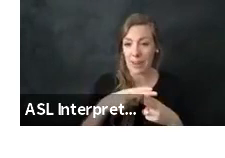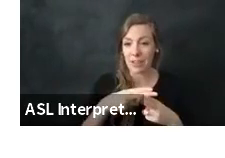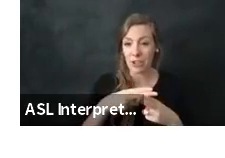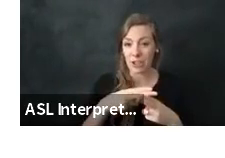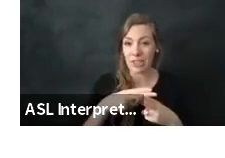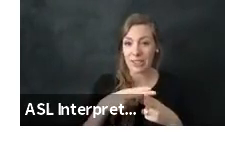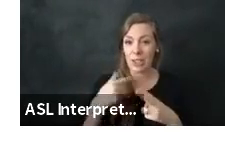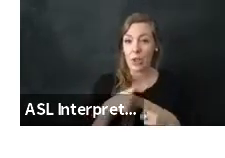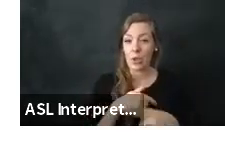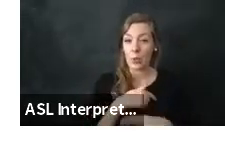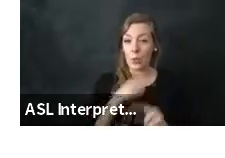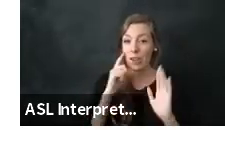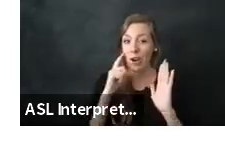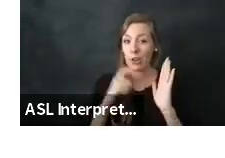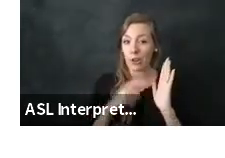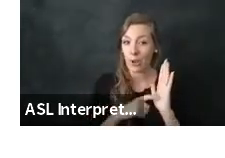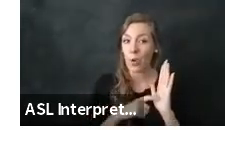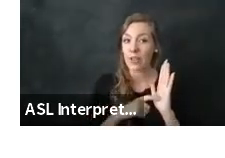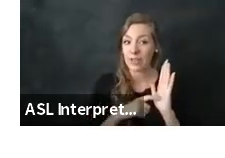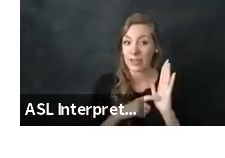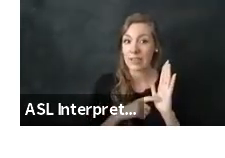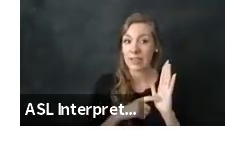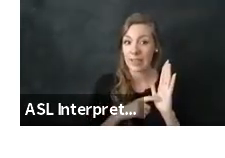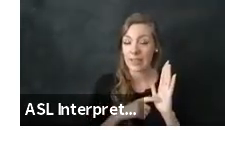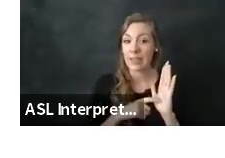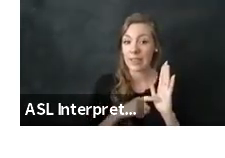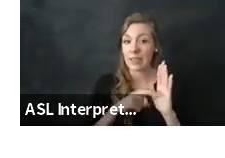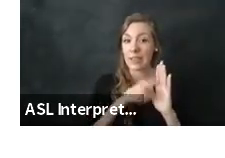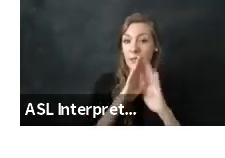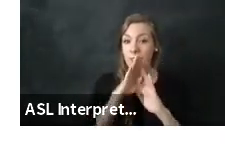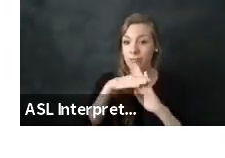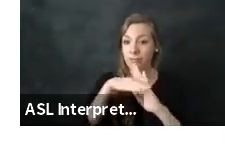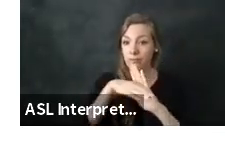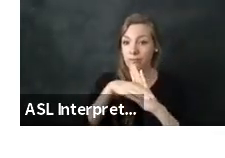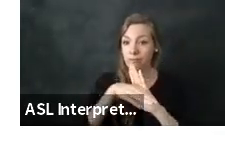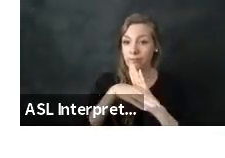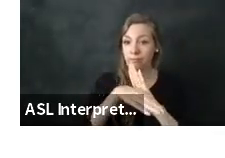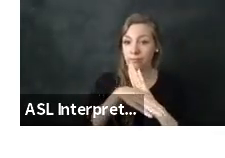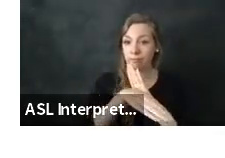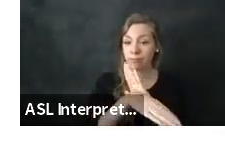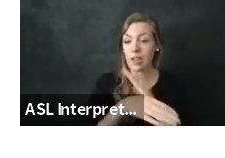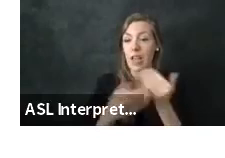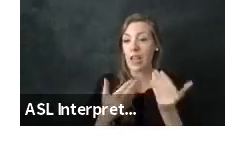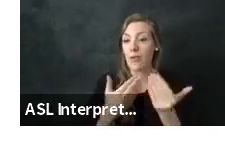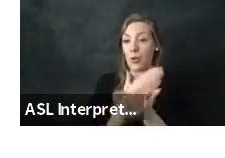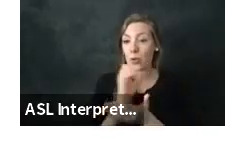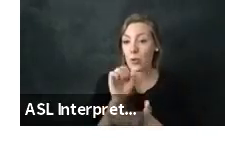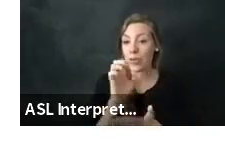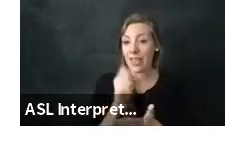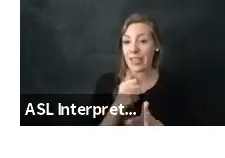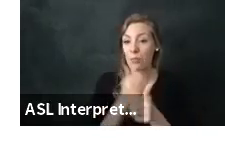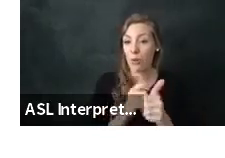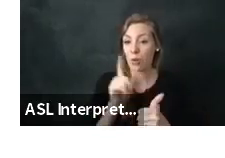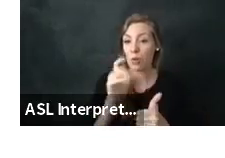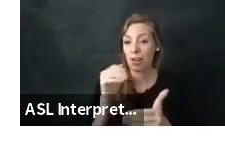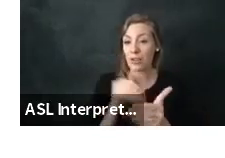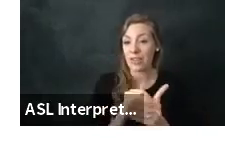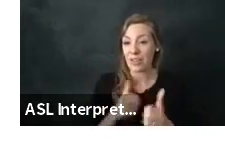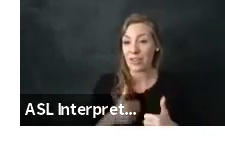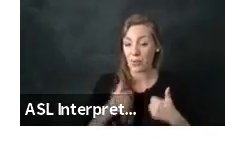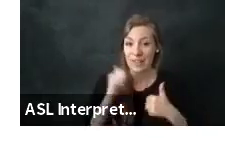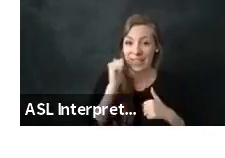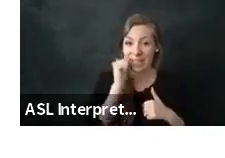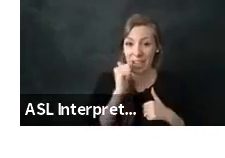we are seeing a positive trend in terms of declining new cases per 100,000 residents per day, as well